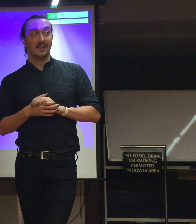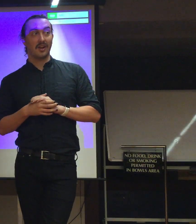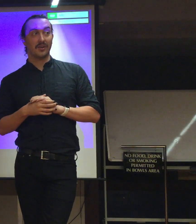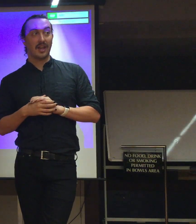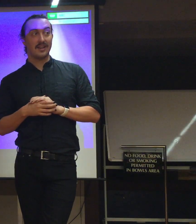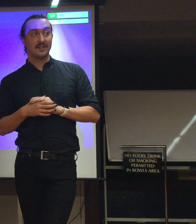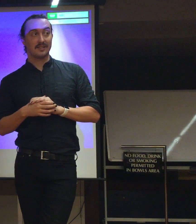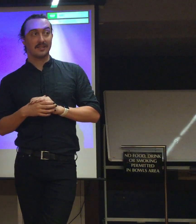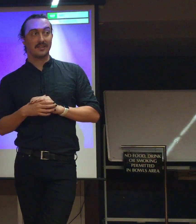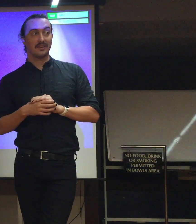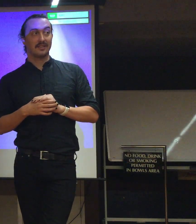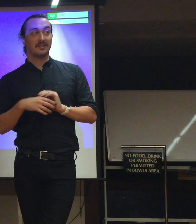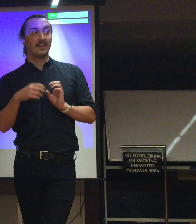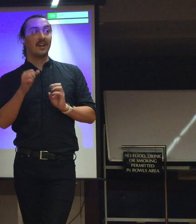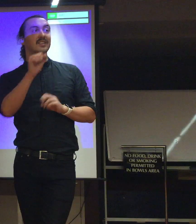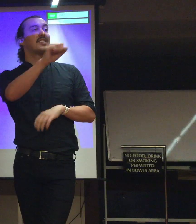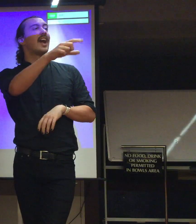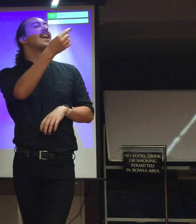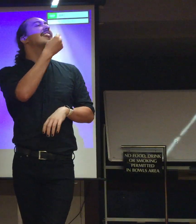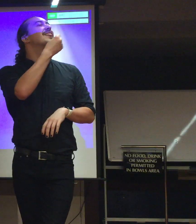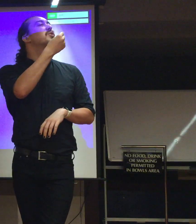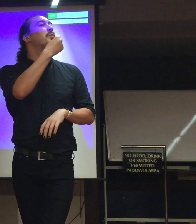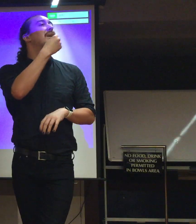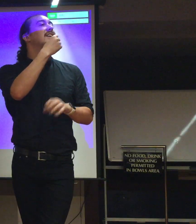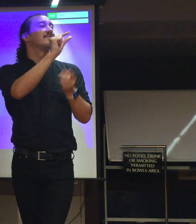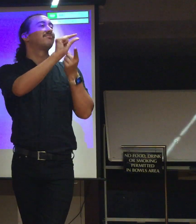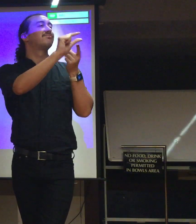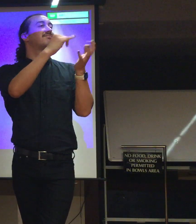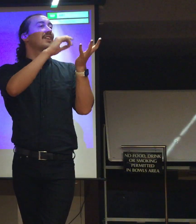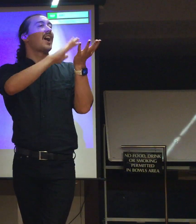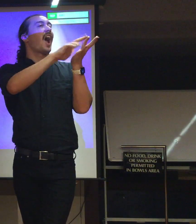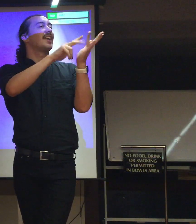be okay? It's good, just a little bit,